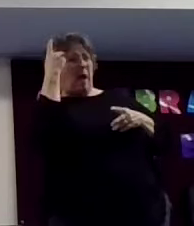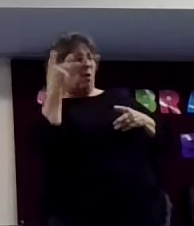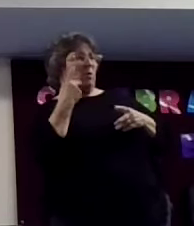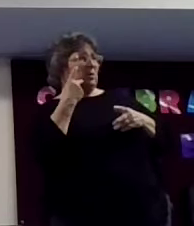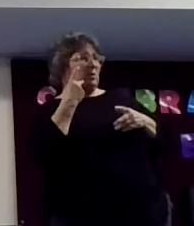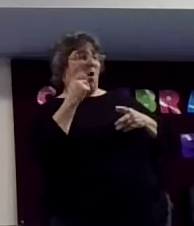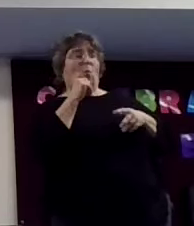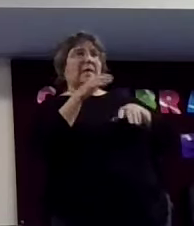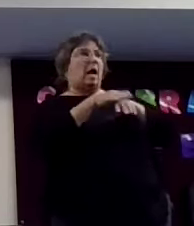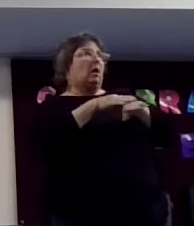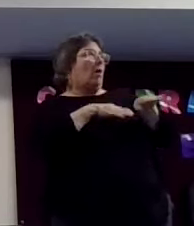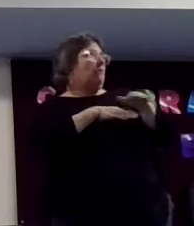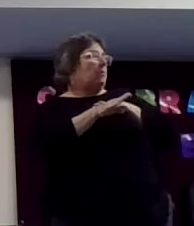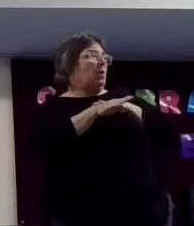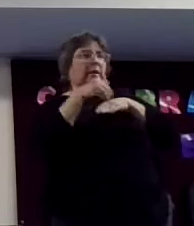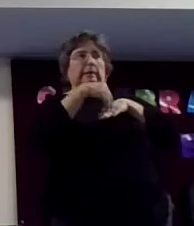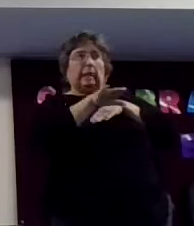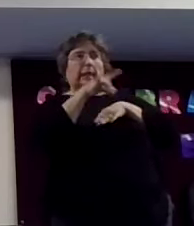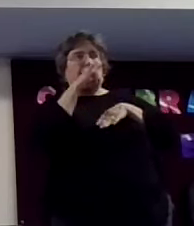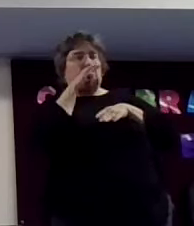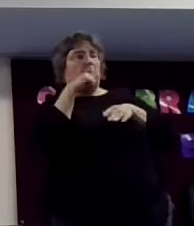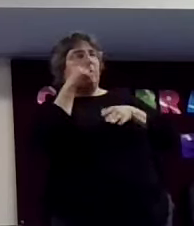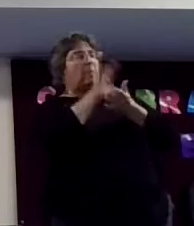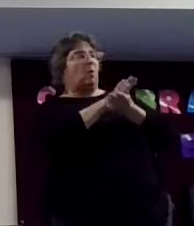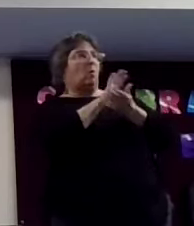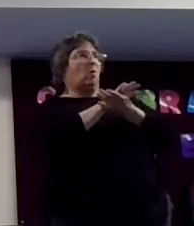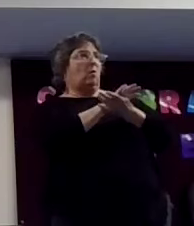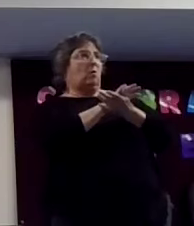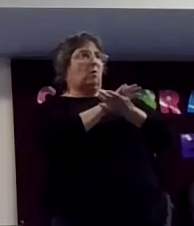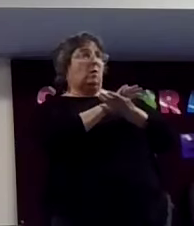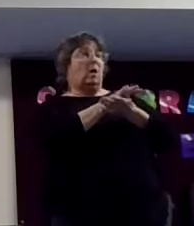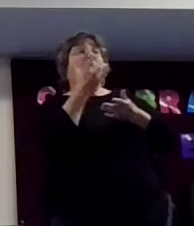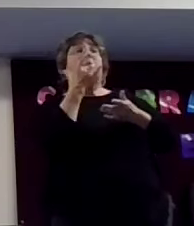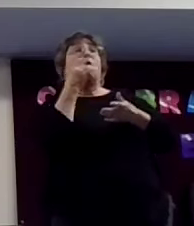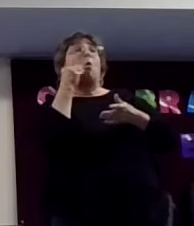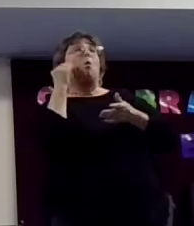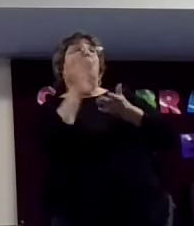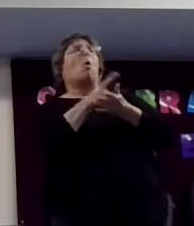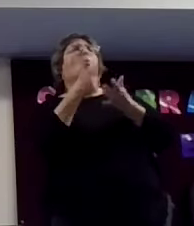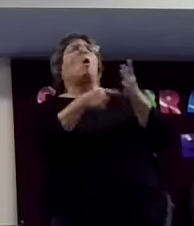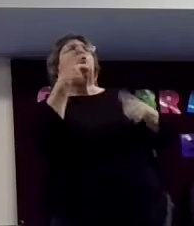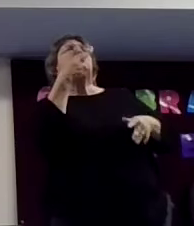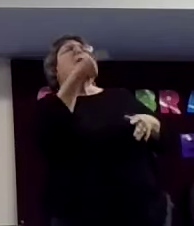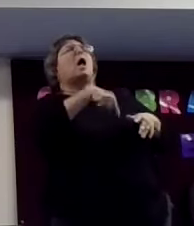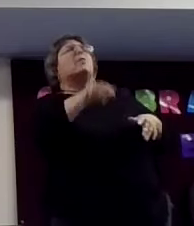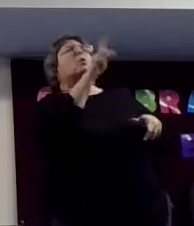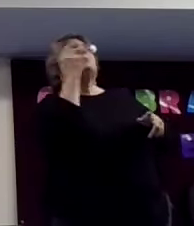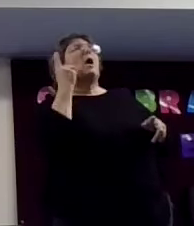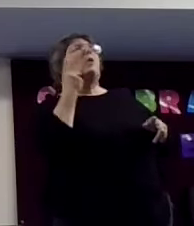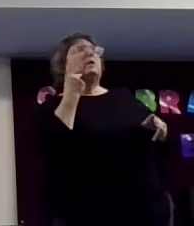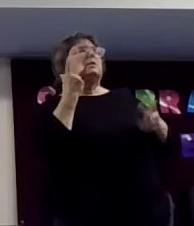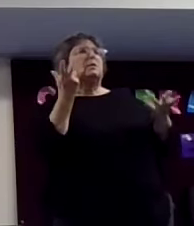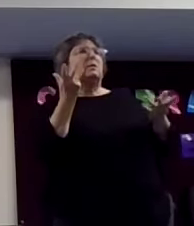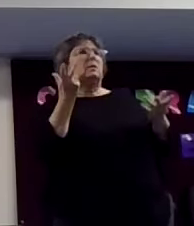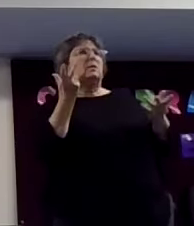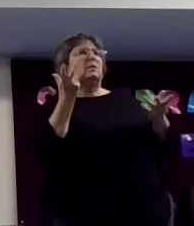parents that are not comfortable sending their kids to public schools and then when you homeschool? What would you say that you could do